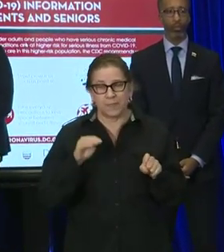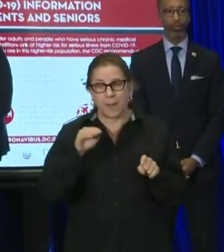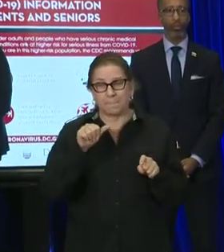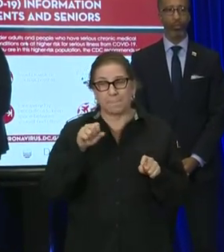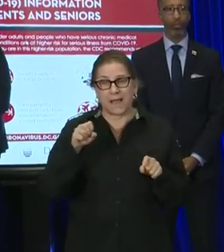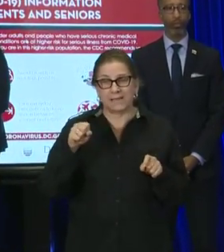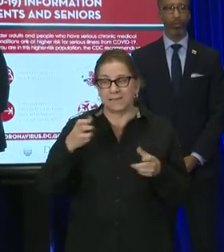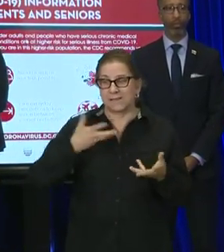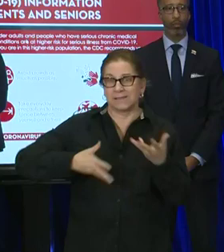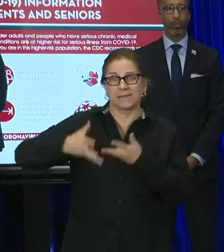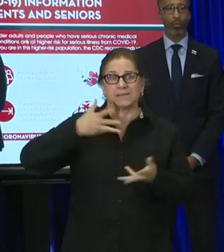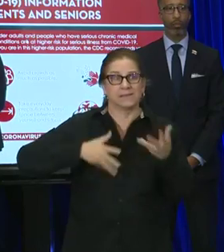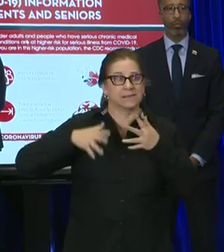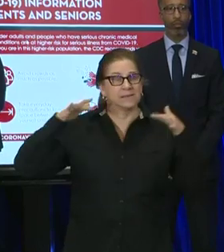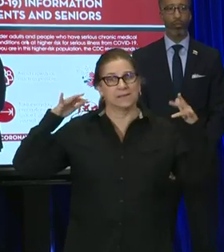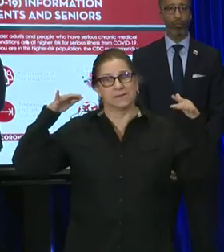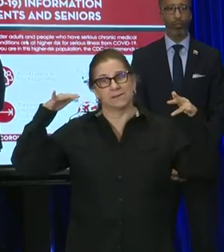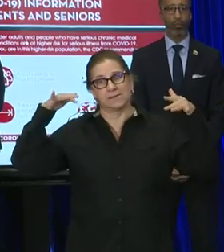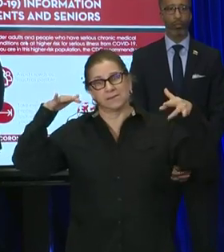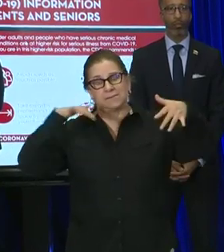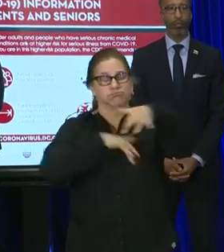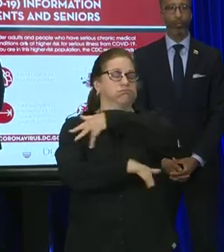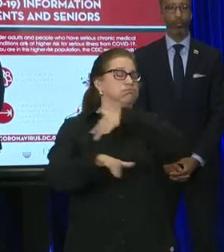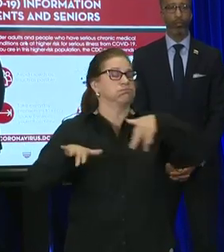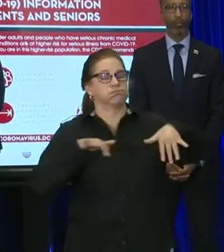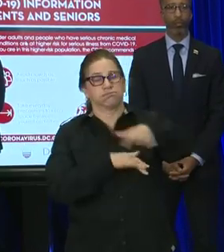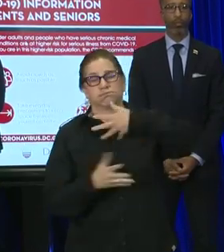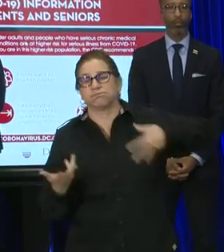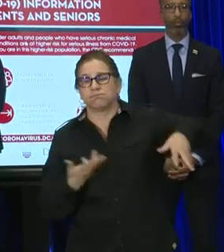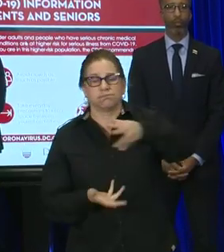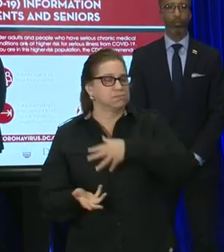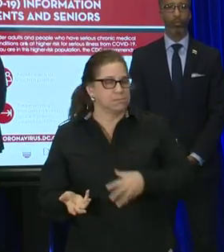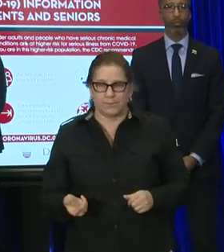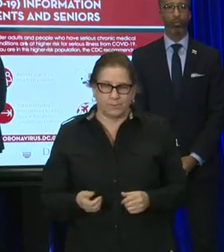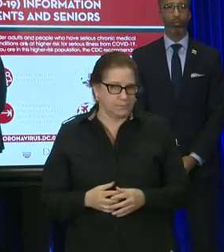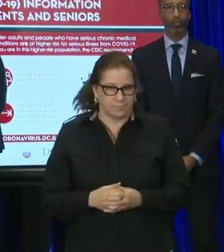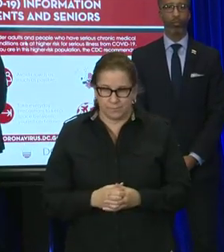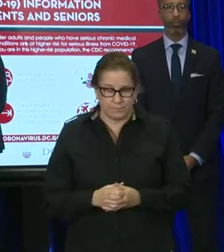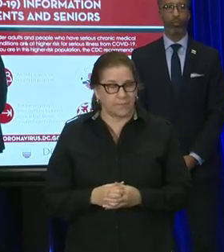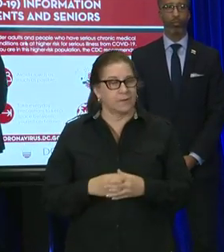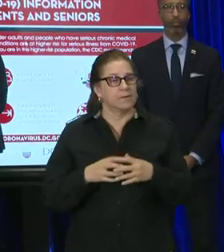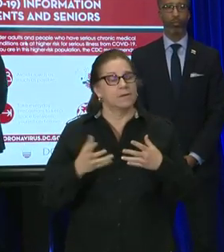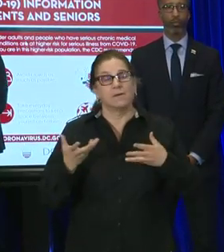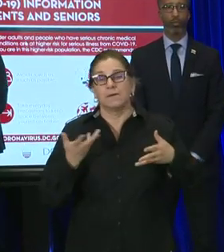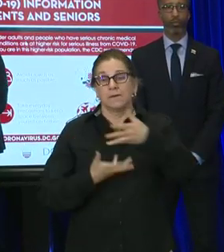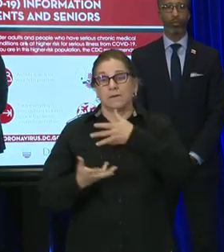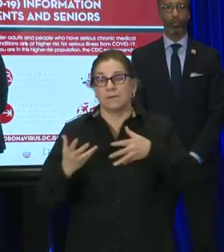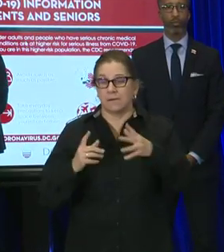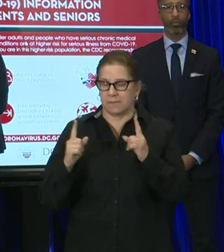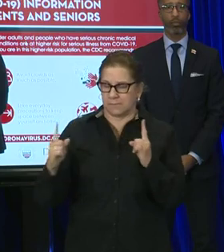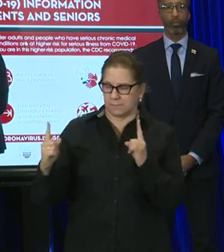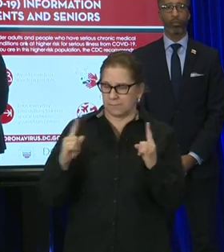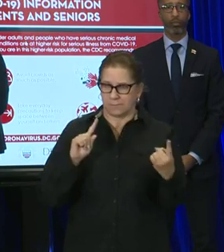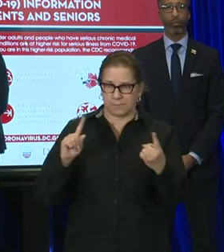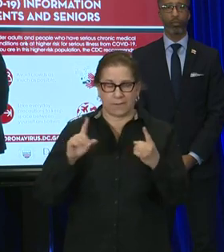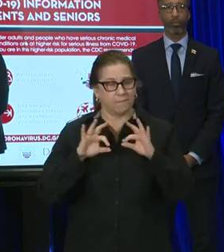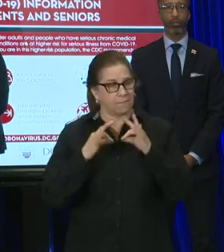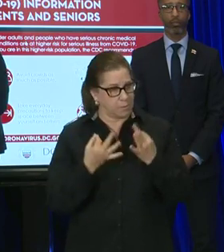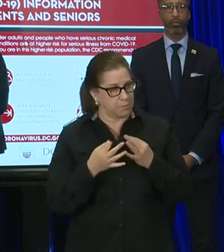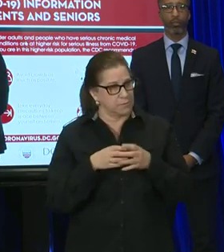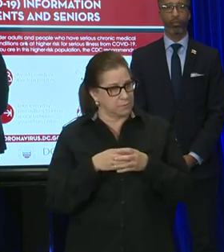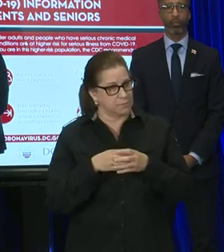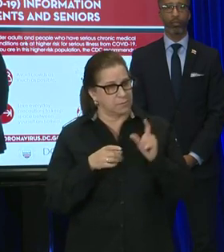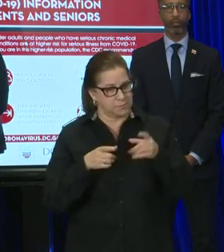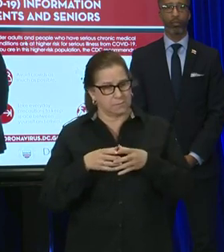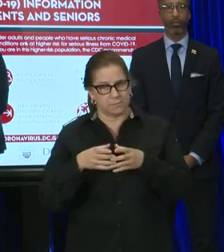reminding people that social distancing includes their immediate family. So we have virtually shut down